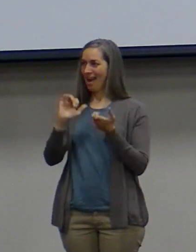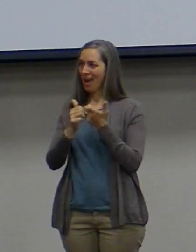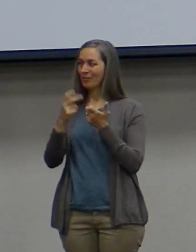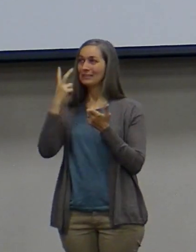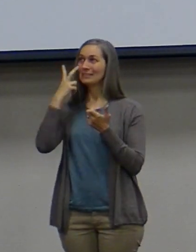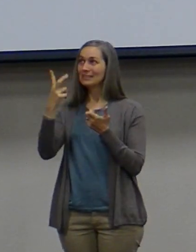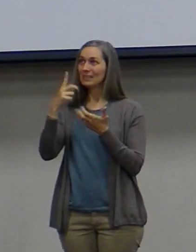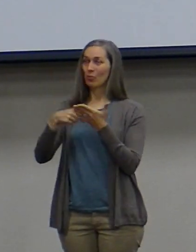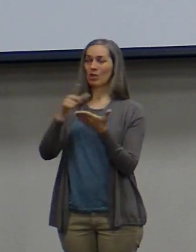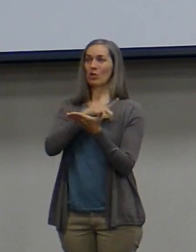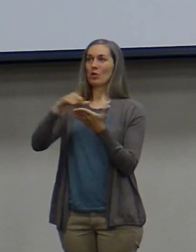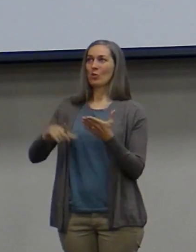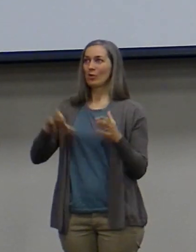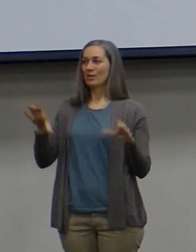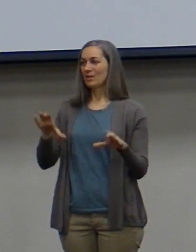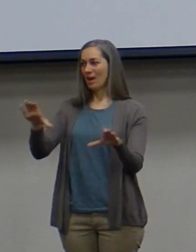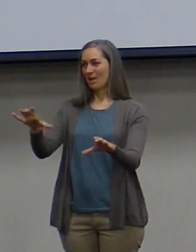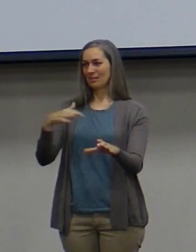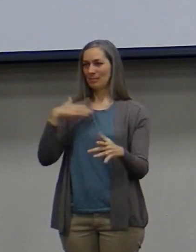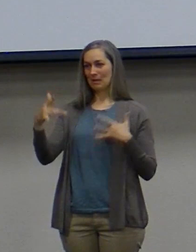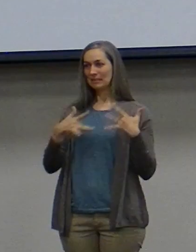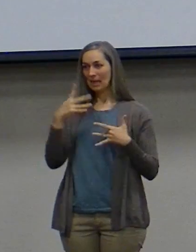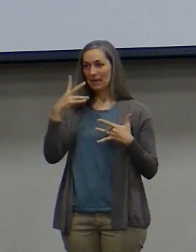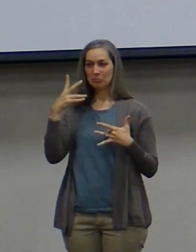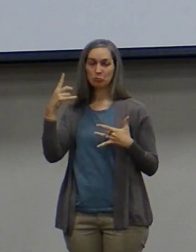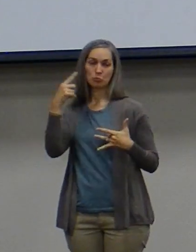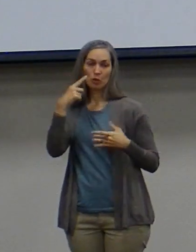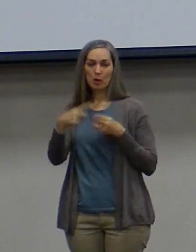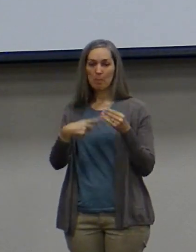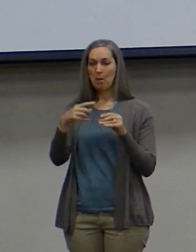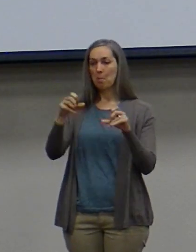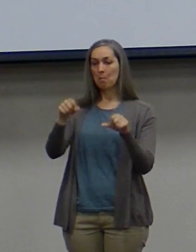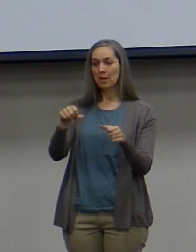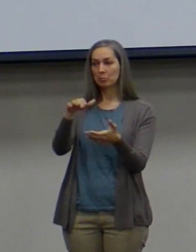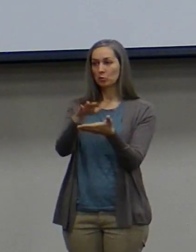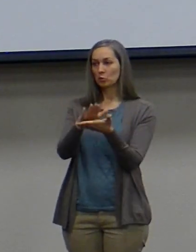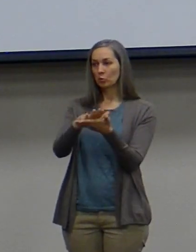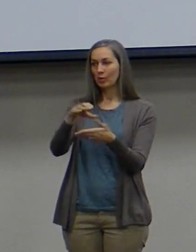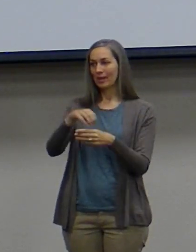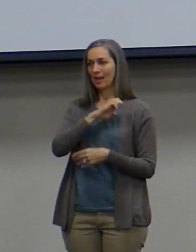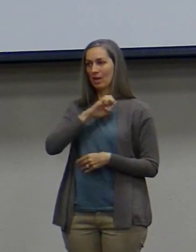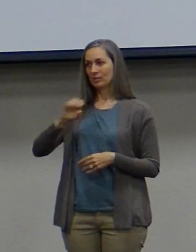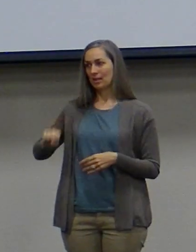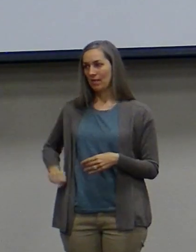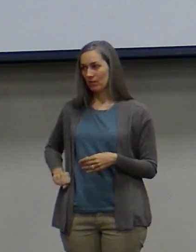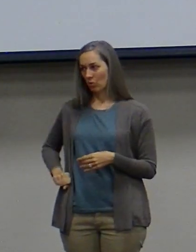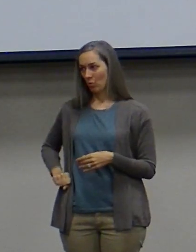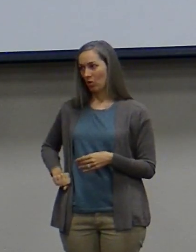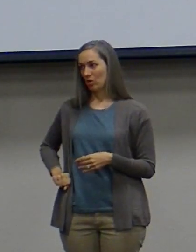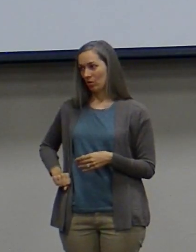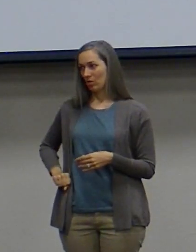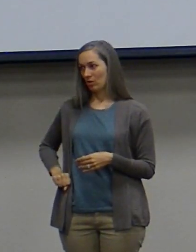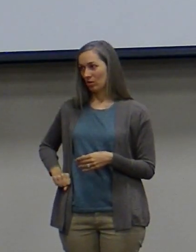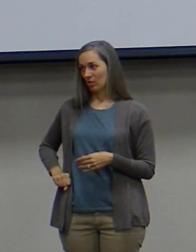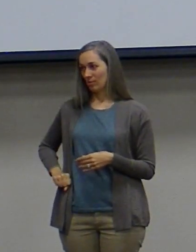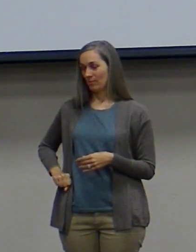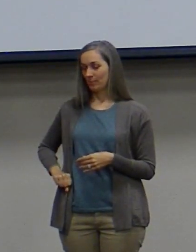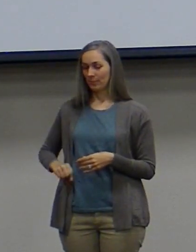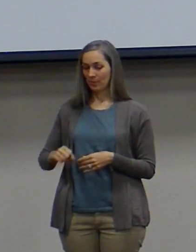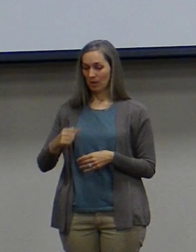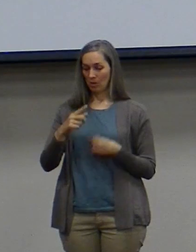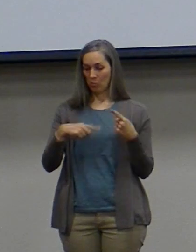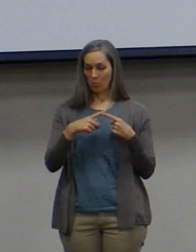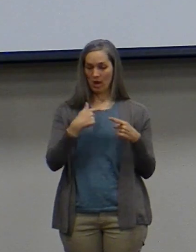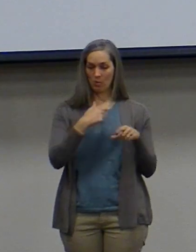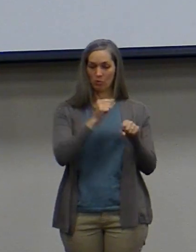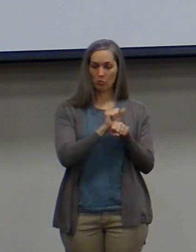I'm very excited to hear about the school possibilities in El Salvador. You know, a school, it did this where we were working on the mission